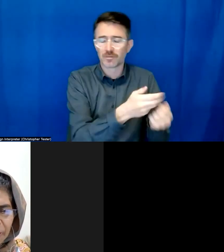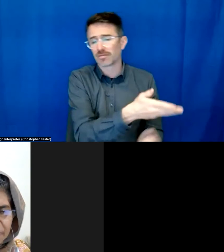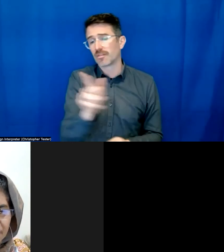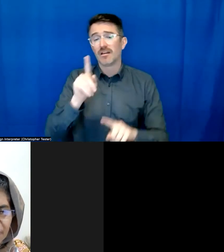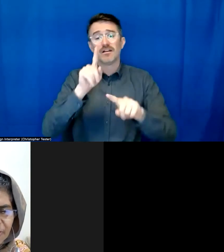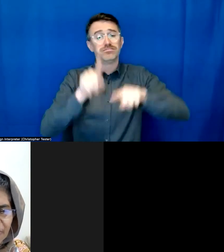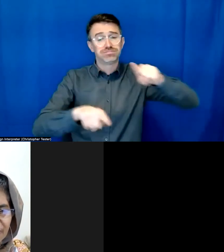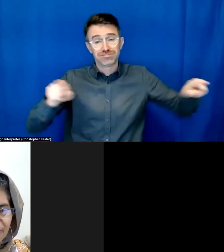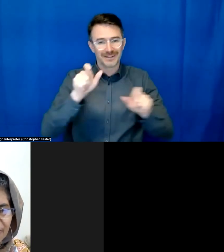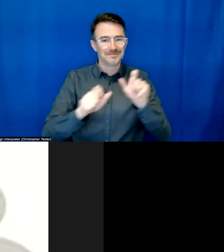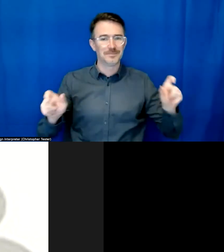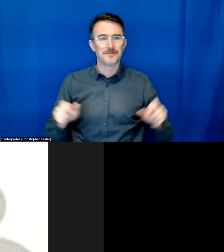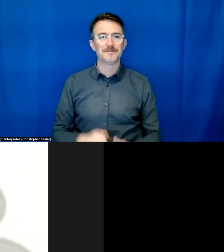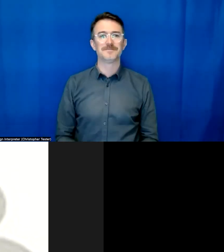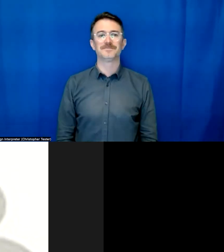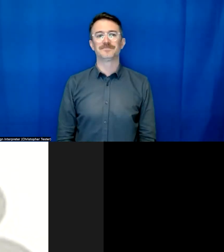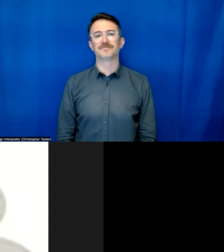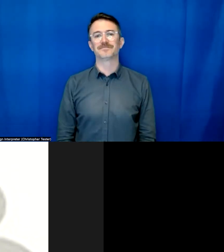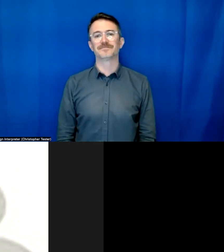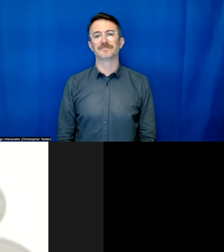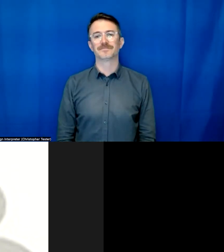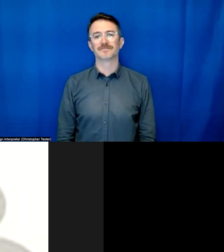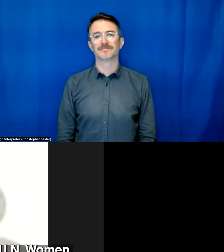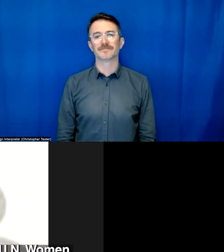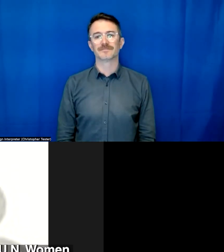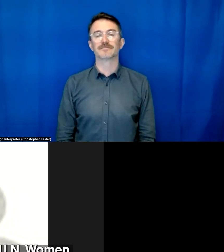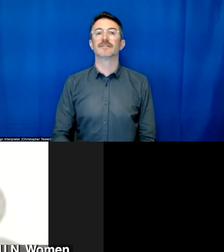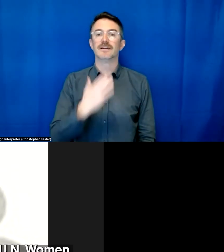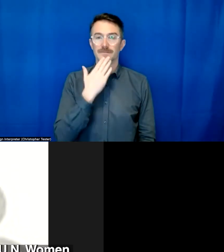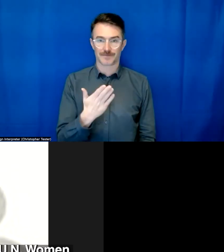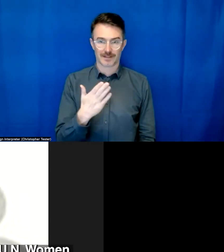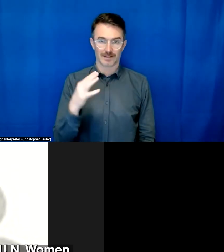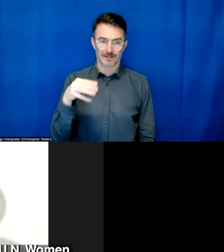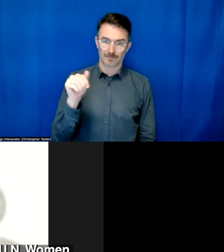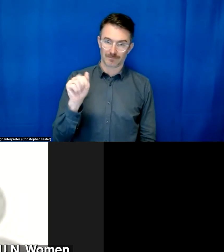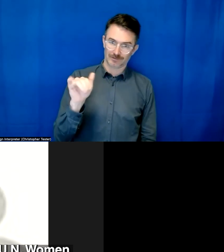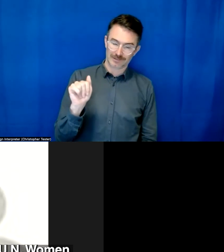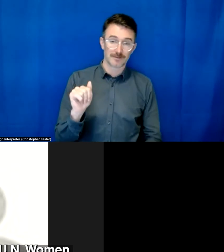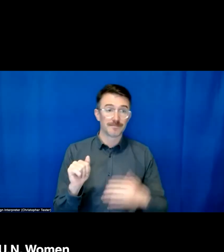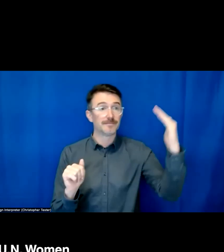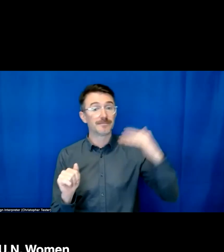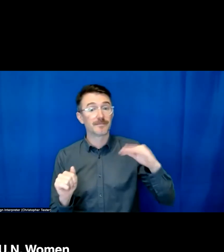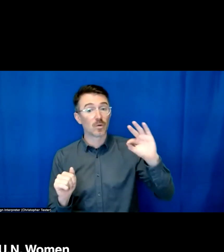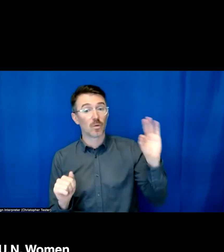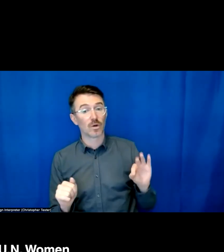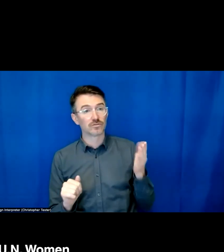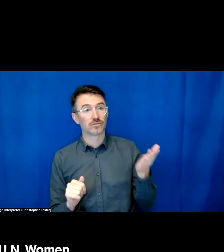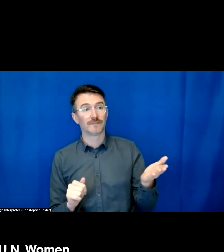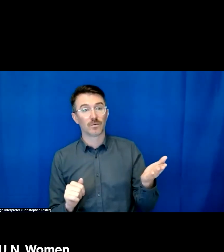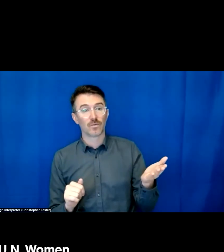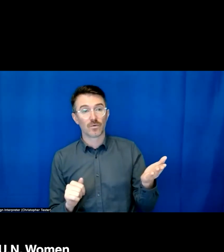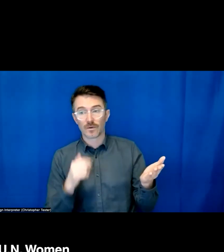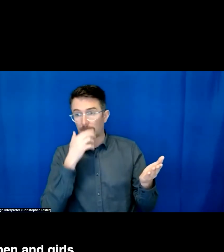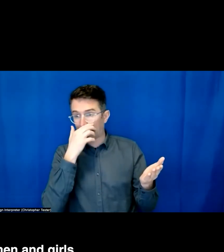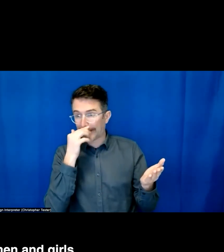Thank you, Maria. Now the next question for Monjural. What UN woman has been